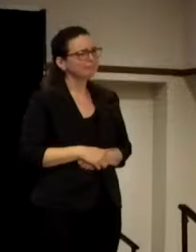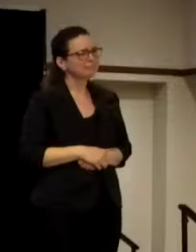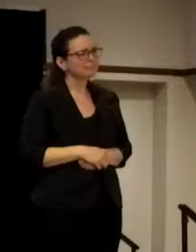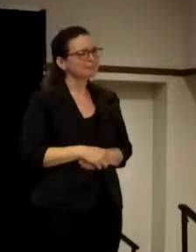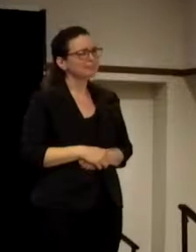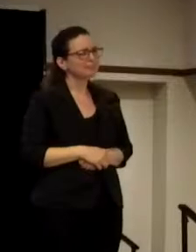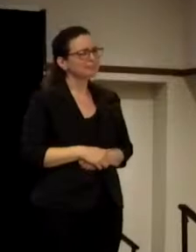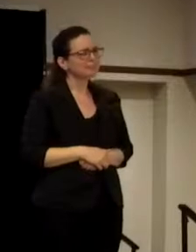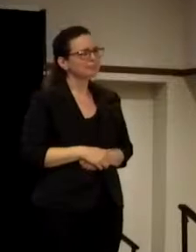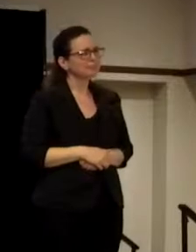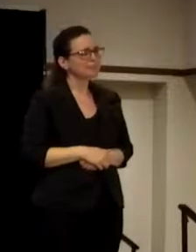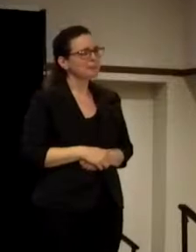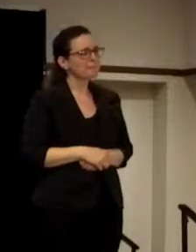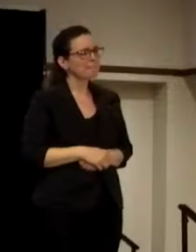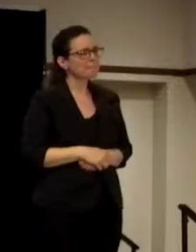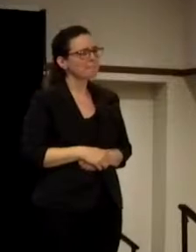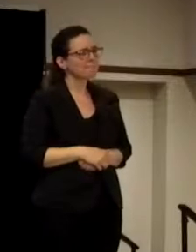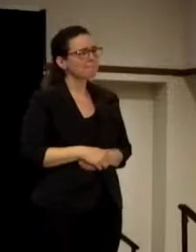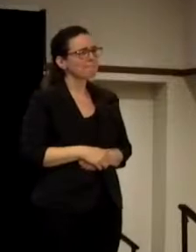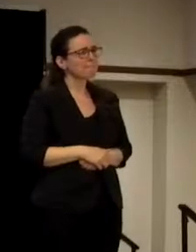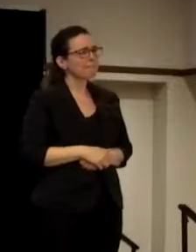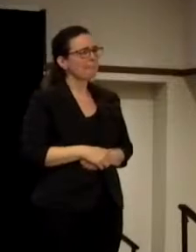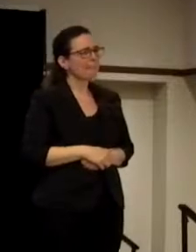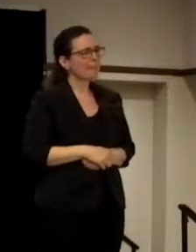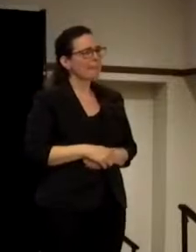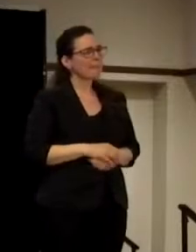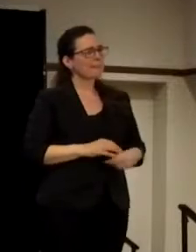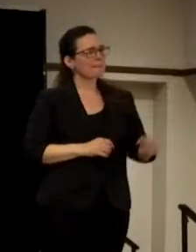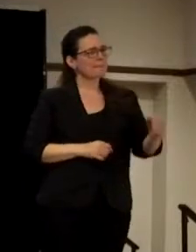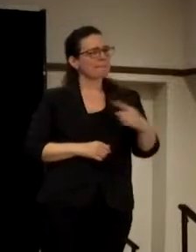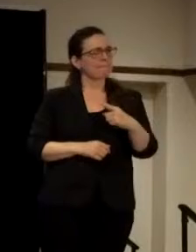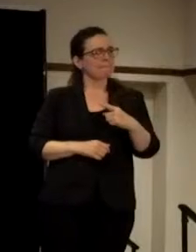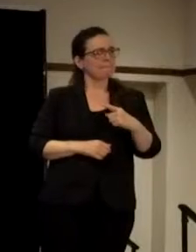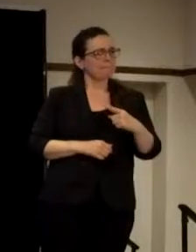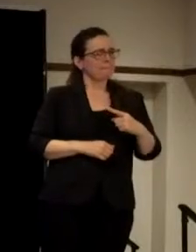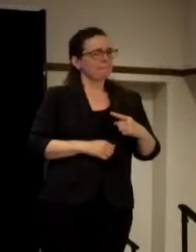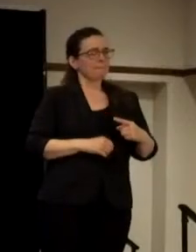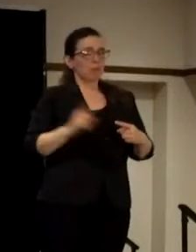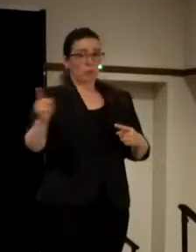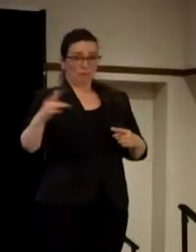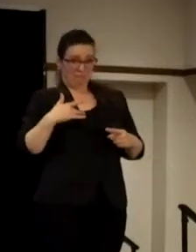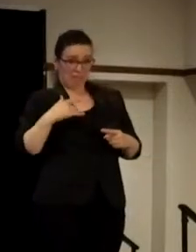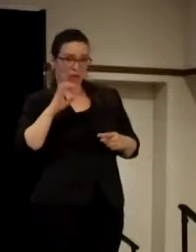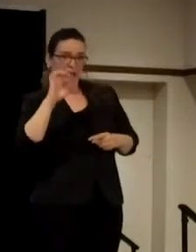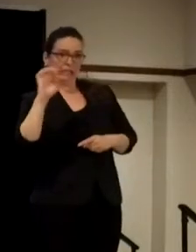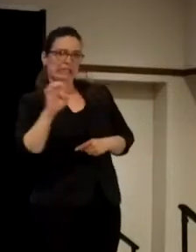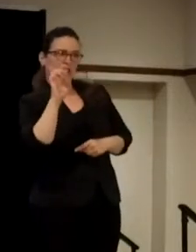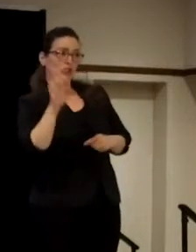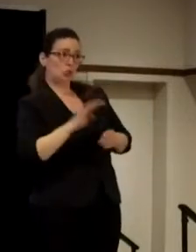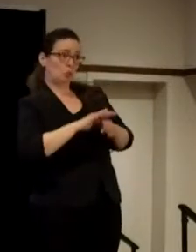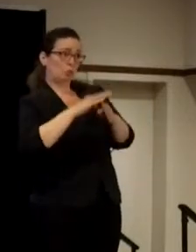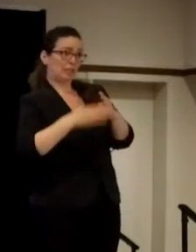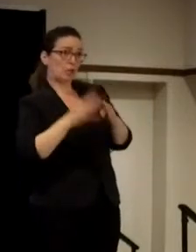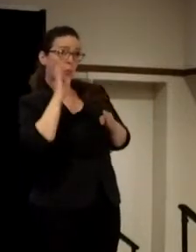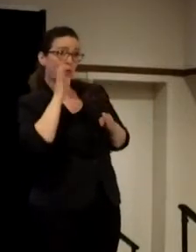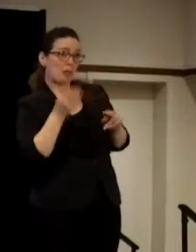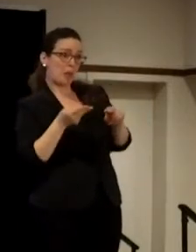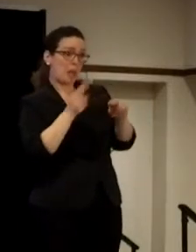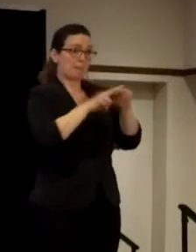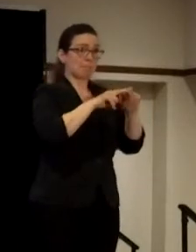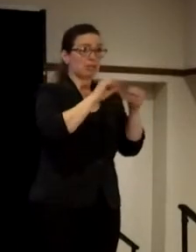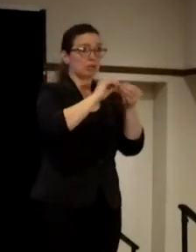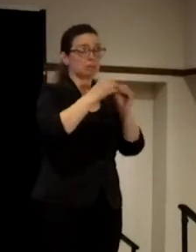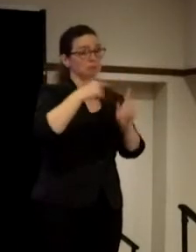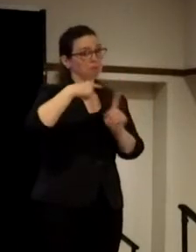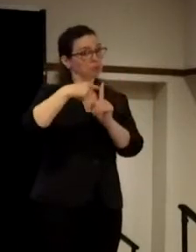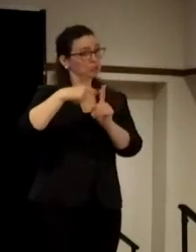Do you think we'll see a spike in cases from Easter, or do you think vaccine will help with that kind of staying down? Yeah, I think there's a couple factors that could lead